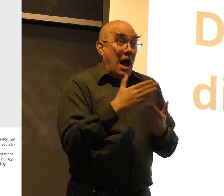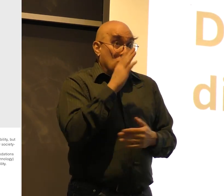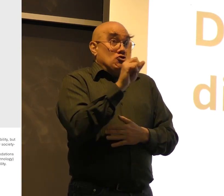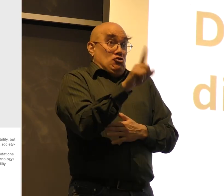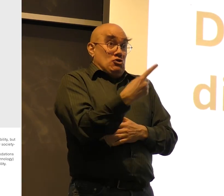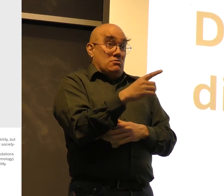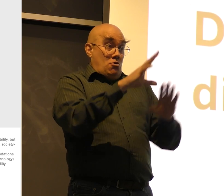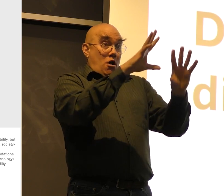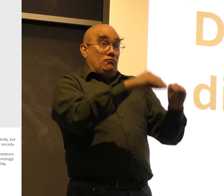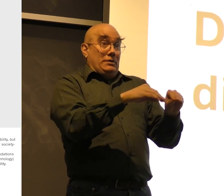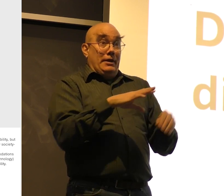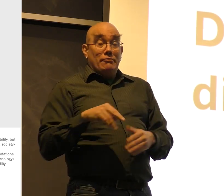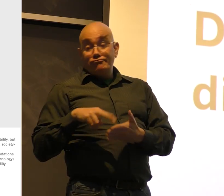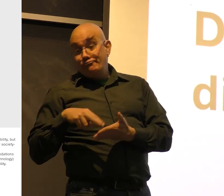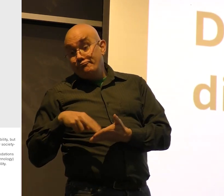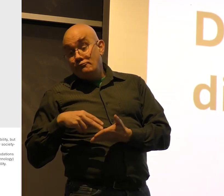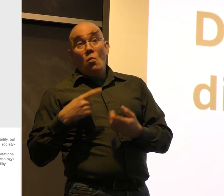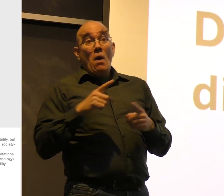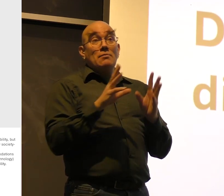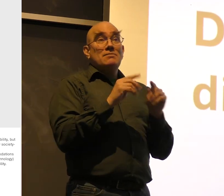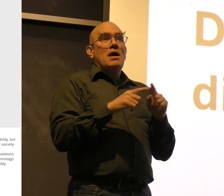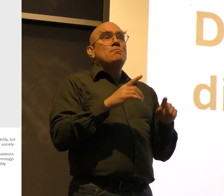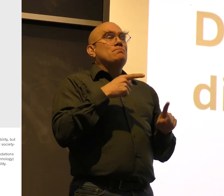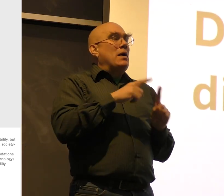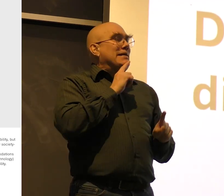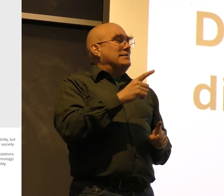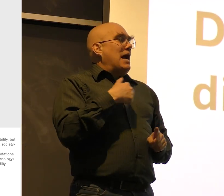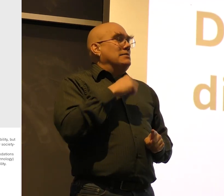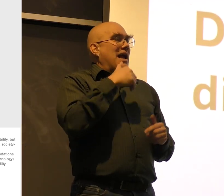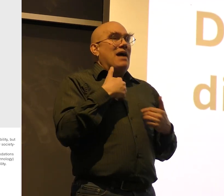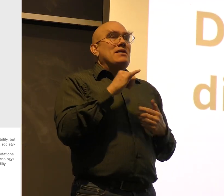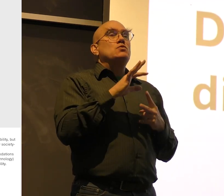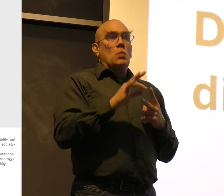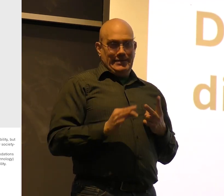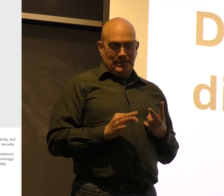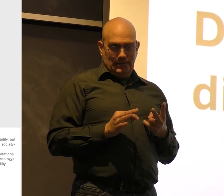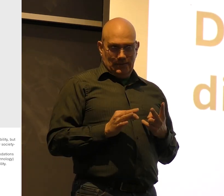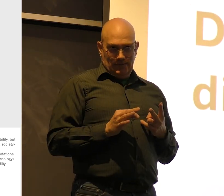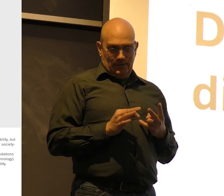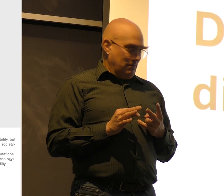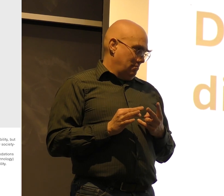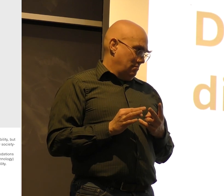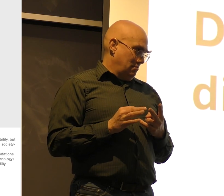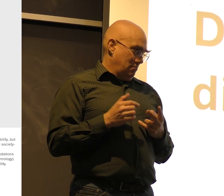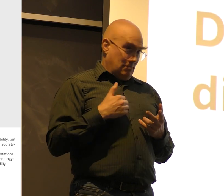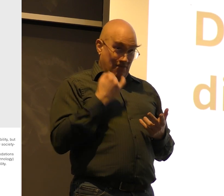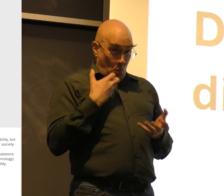these meetings are boring. I was just happy to turn my screen off and do other work, but the point is that I didn't have the choice. I couldn't